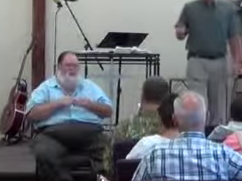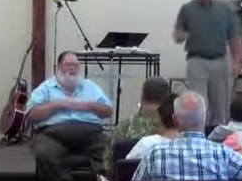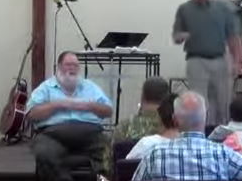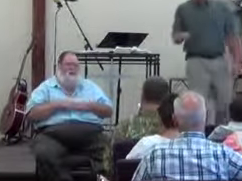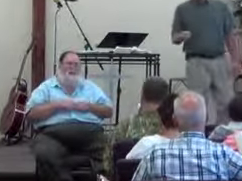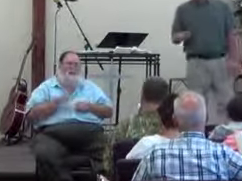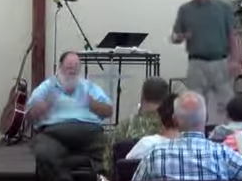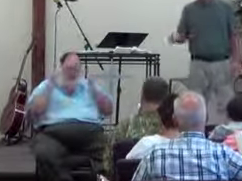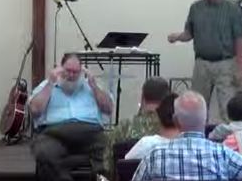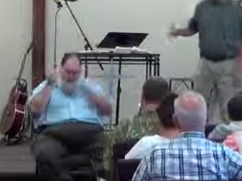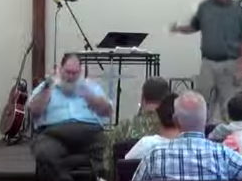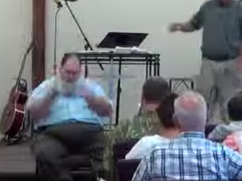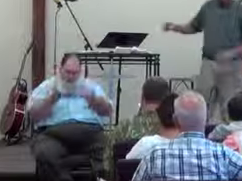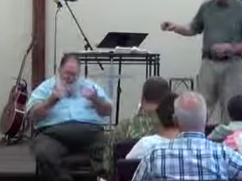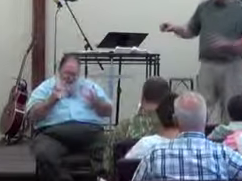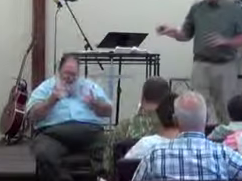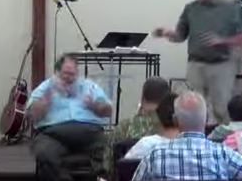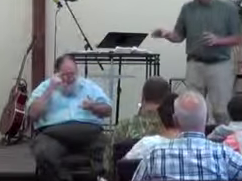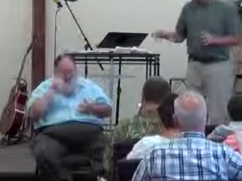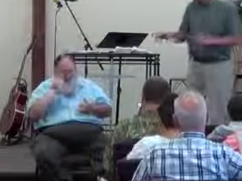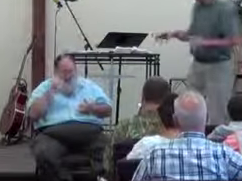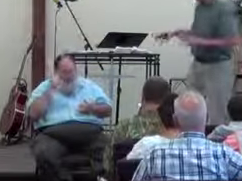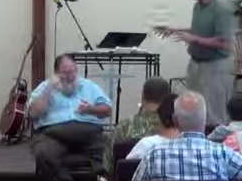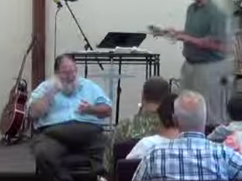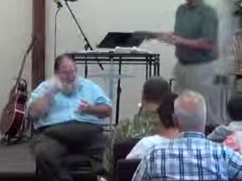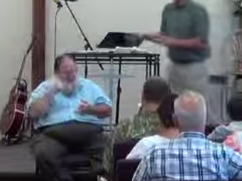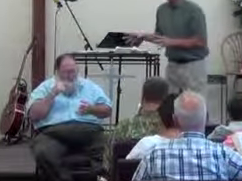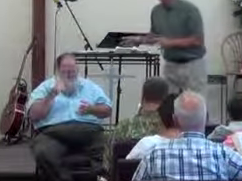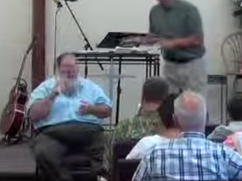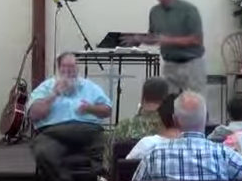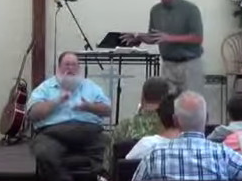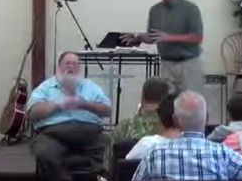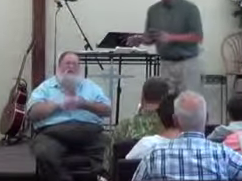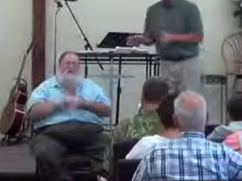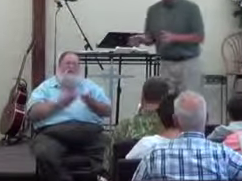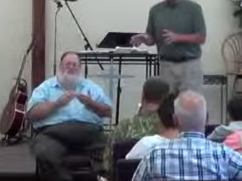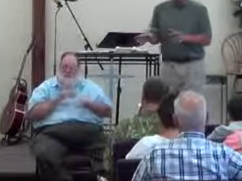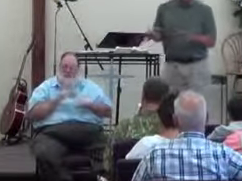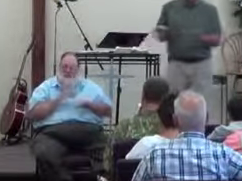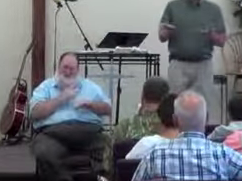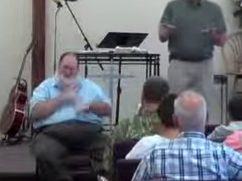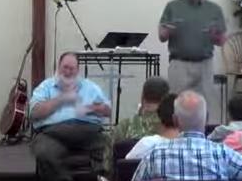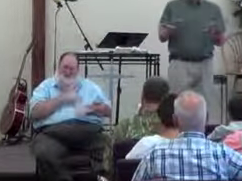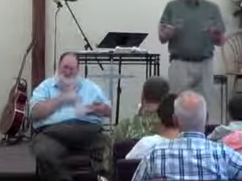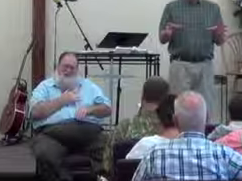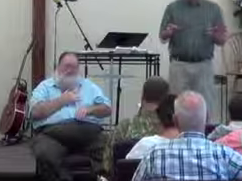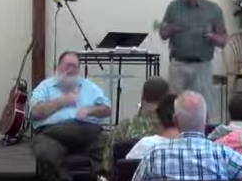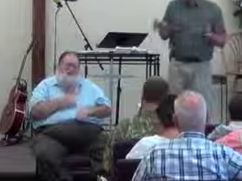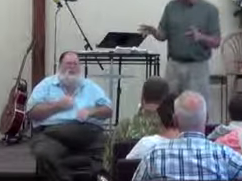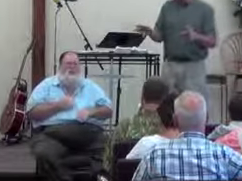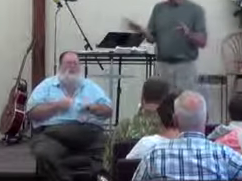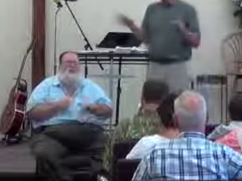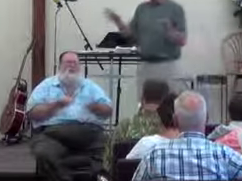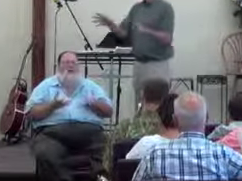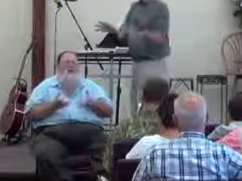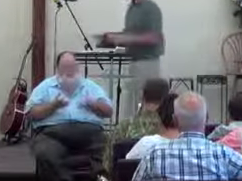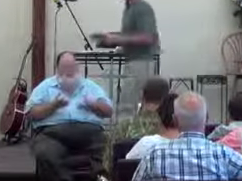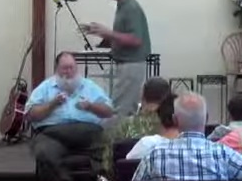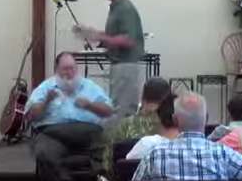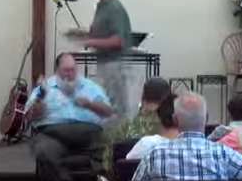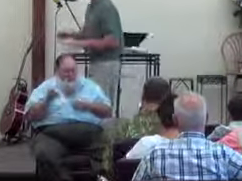today not thinking, well, that service was, you know, it didn't touch me or things like that. And I hope that you guys came in here not for